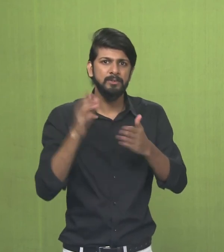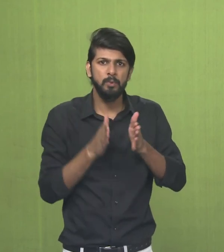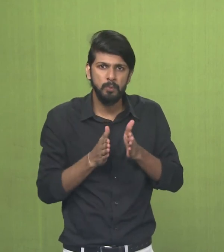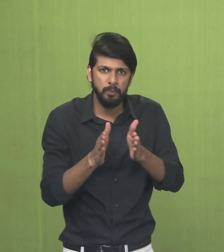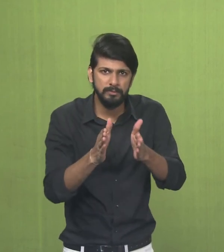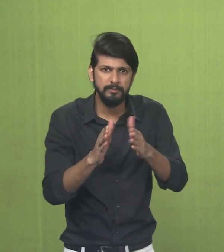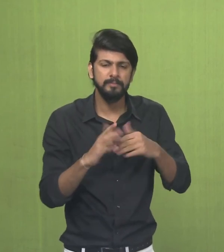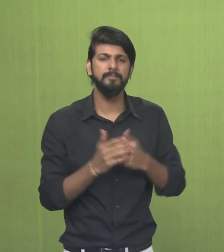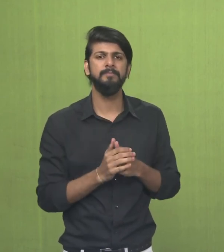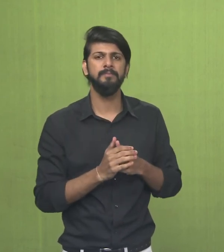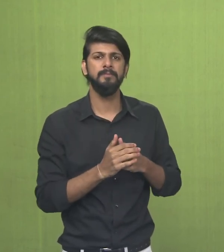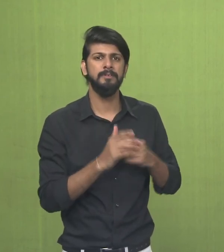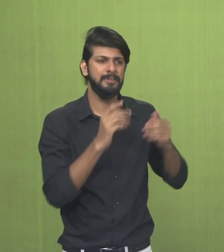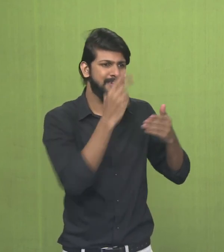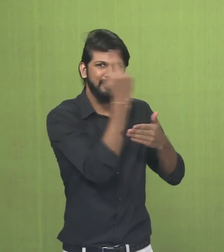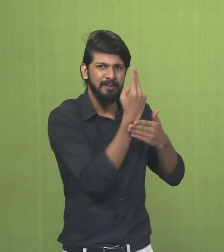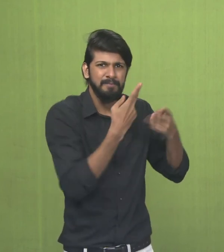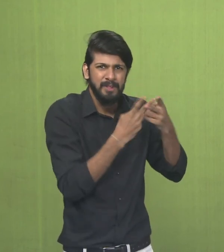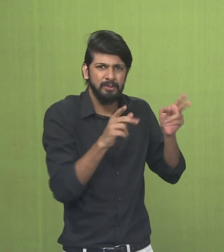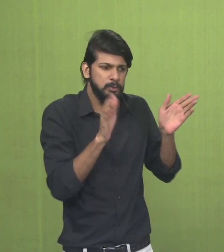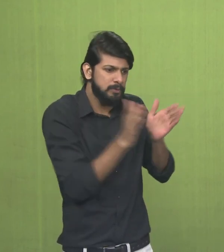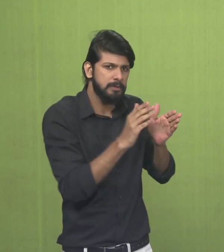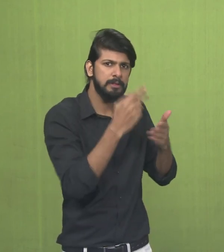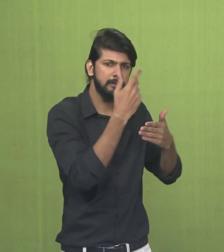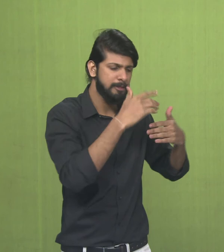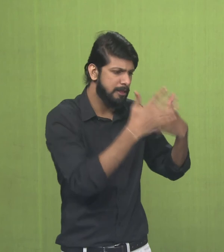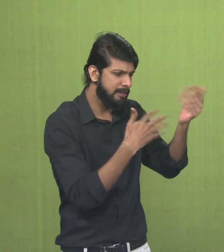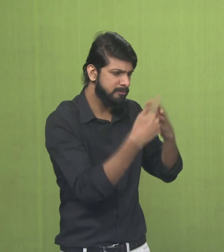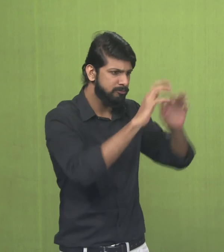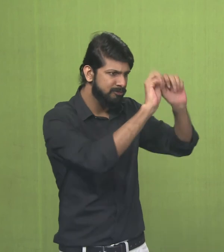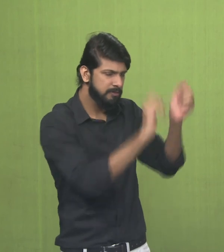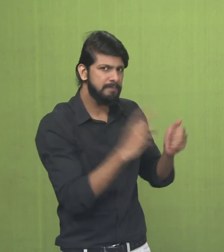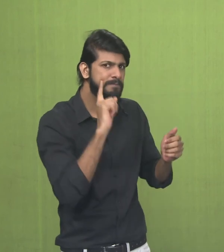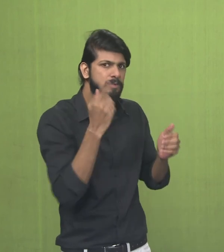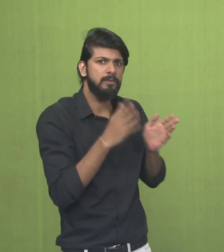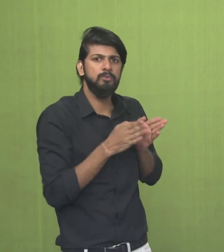For example, in art also we have various kind of genres or styles.